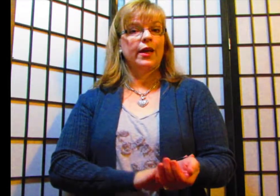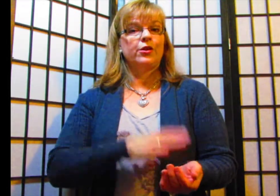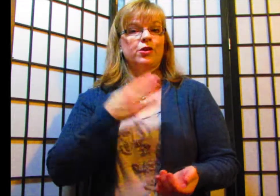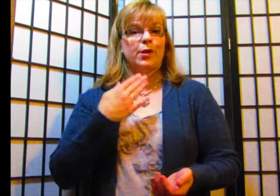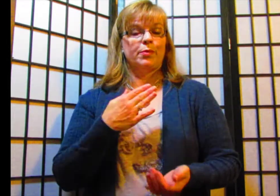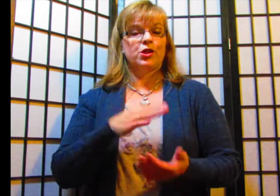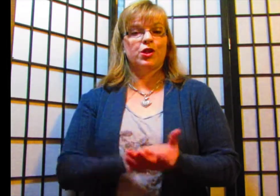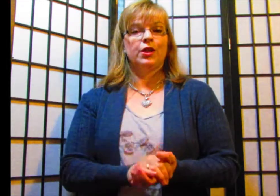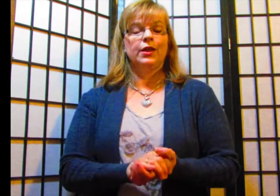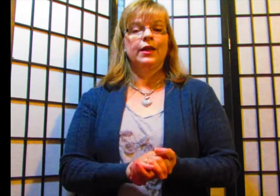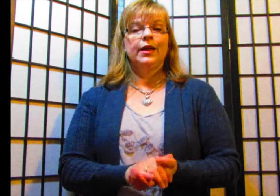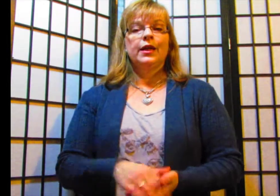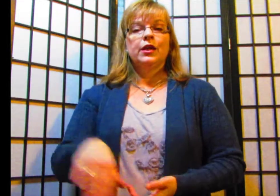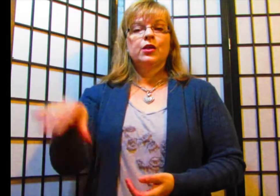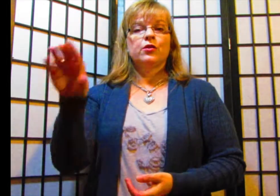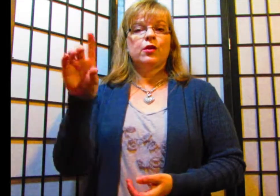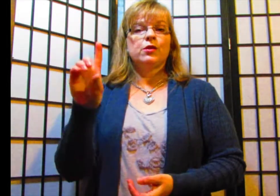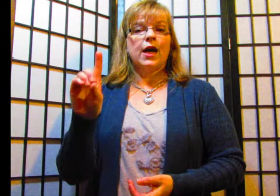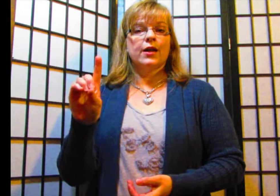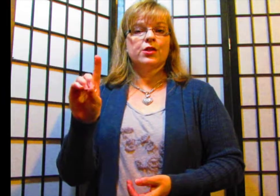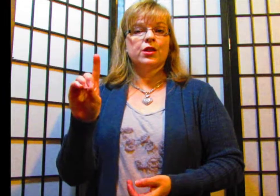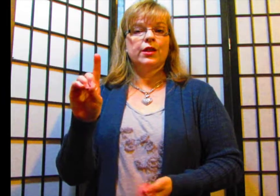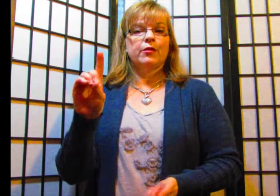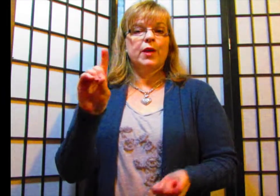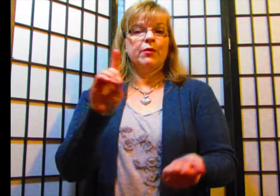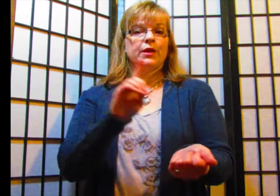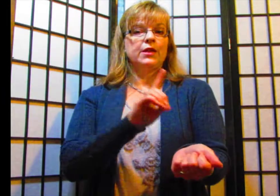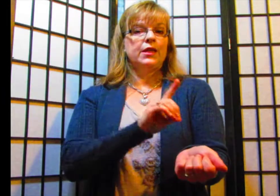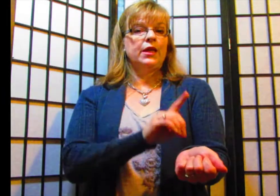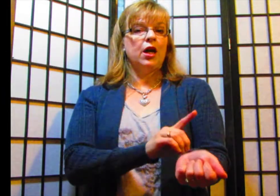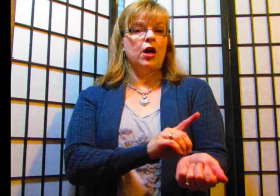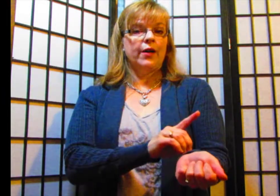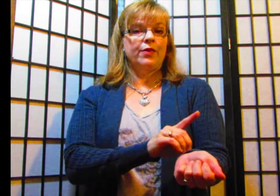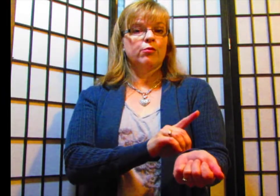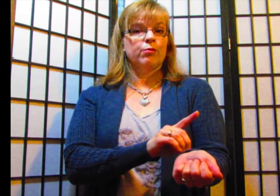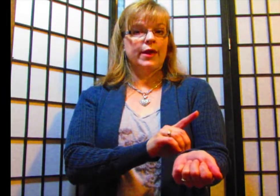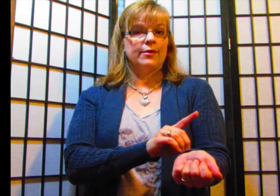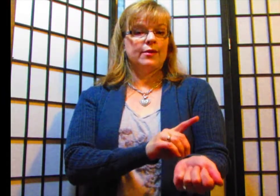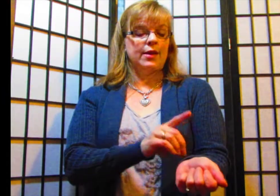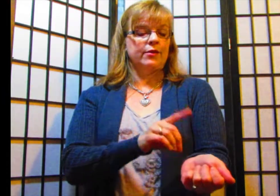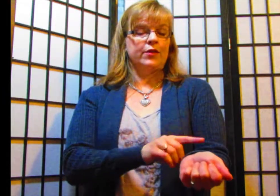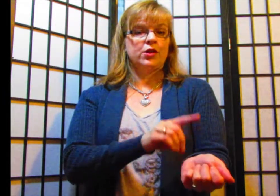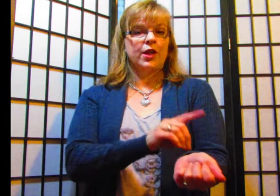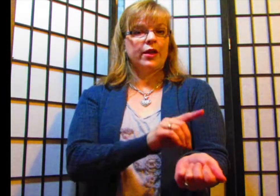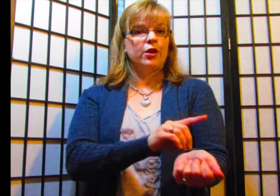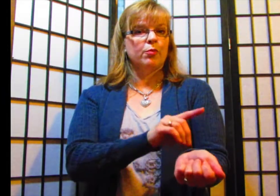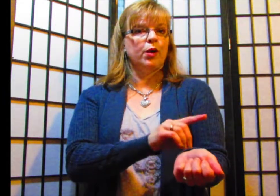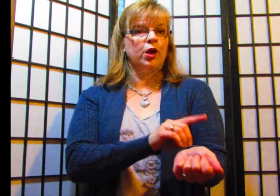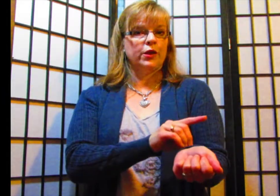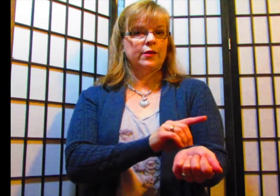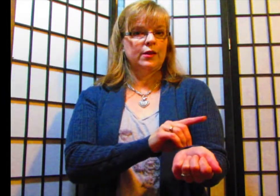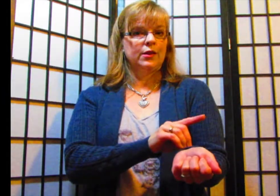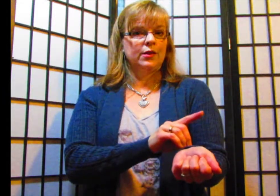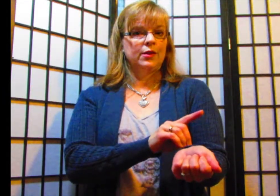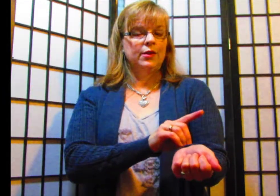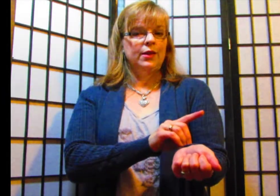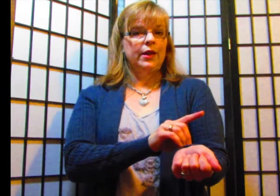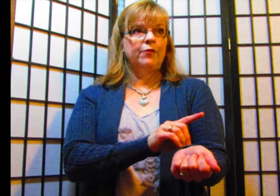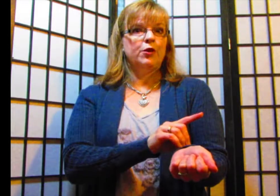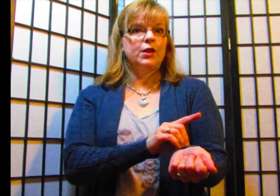your temperature. So doctor is made with a D on the wrist, as if they're checking your pulse. If you didn't